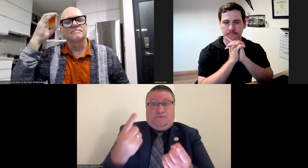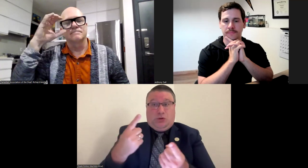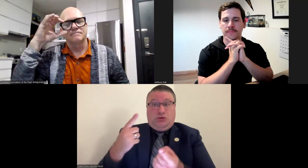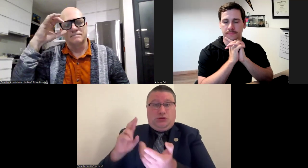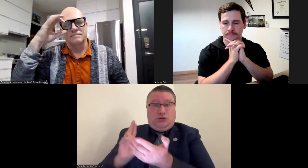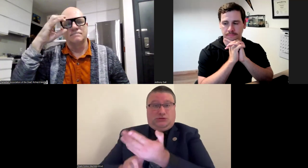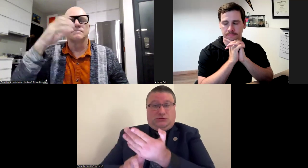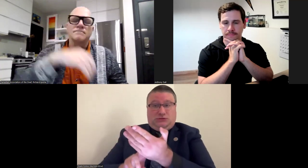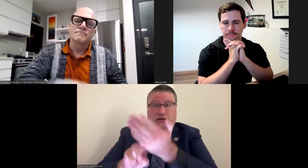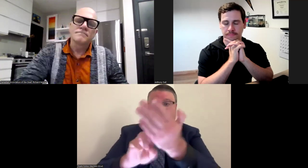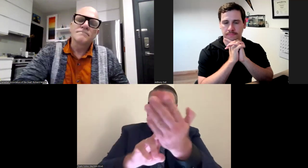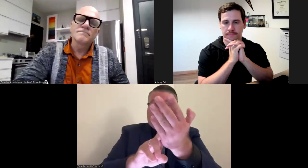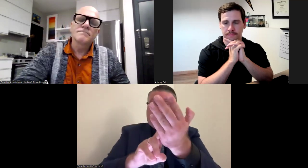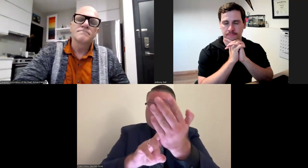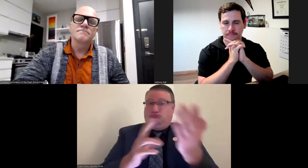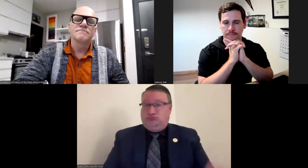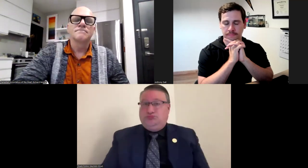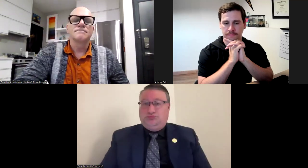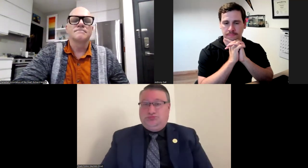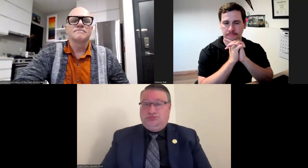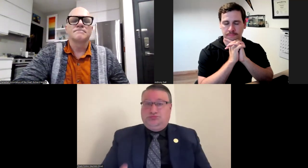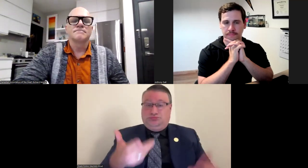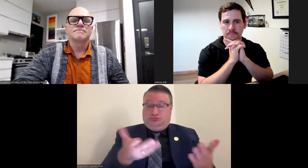3,840 people have signed on to the declaration.